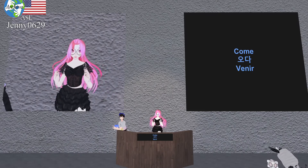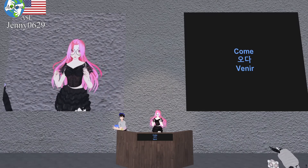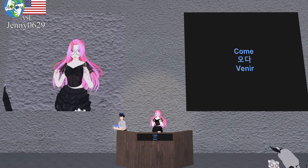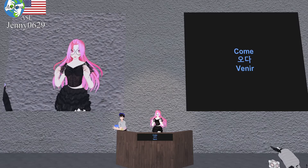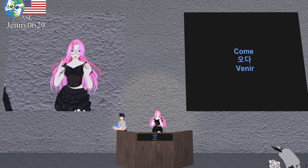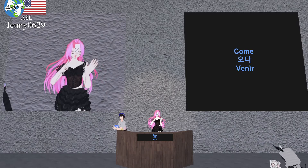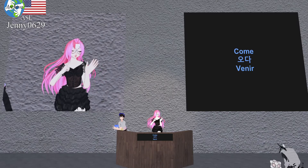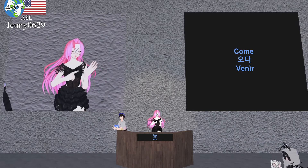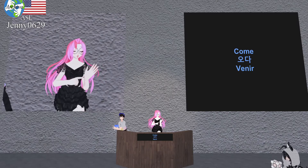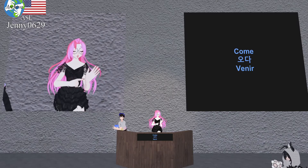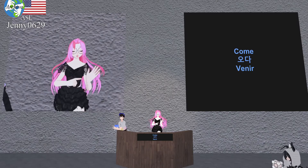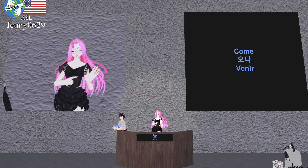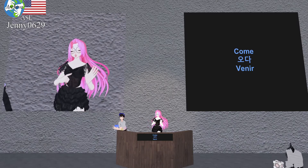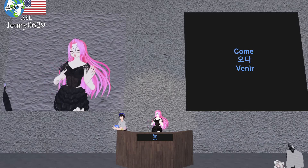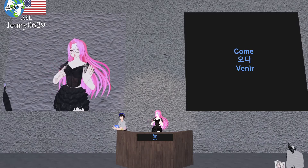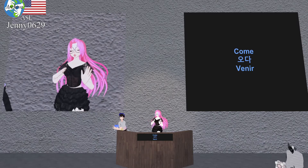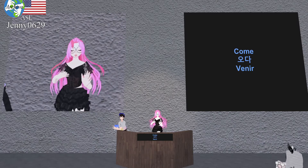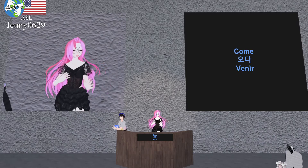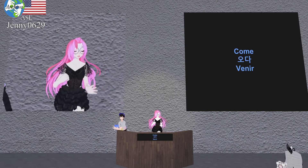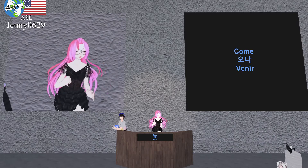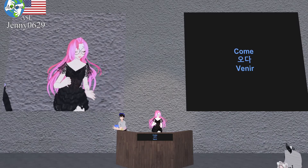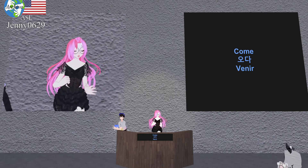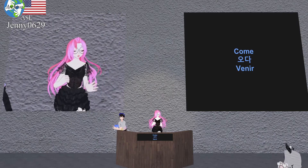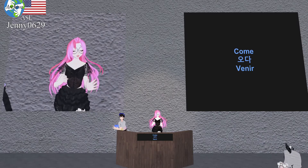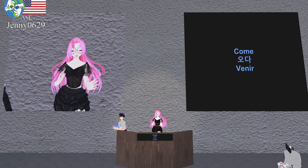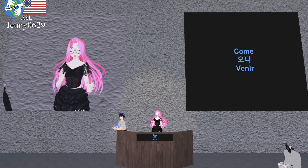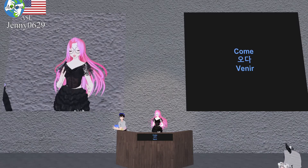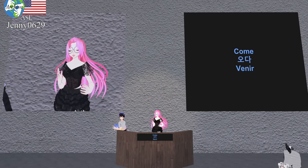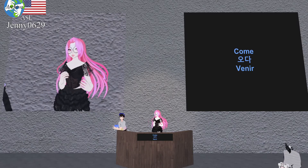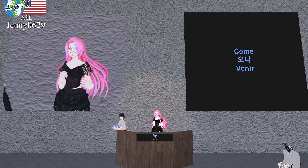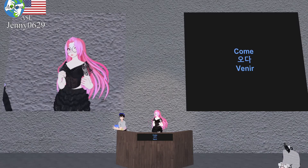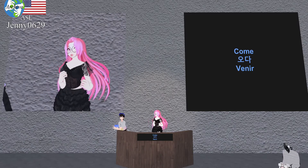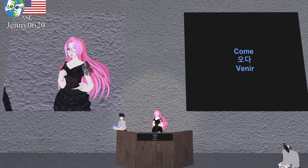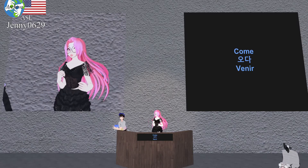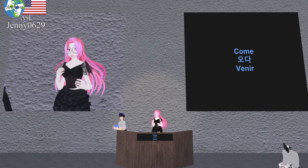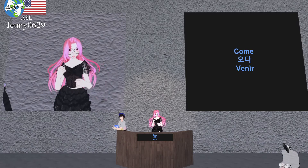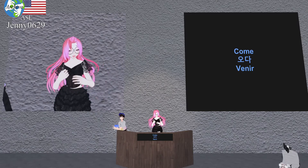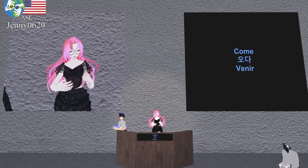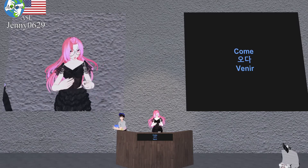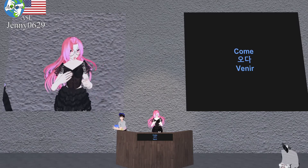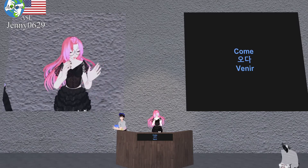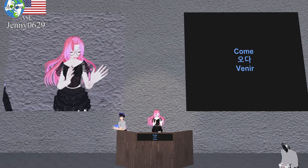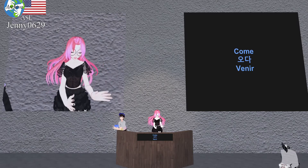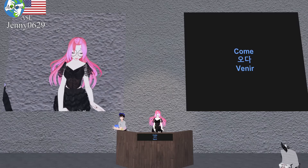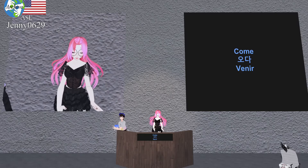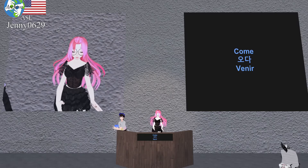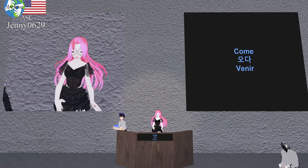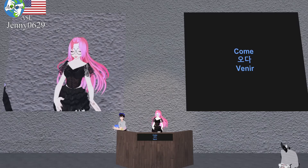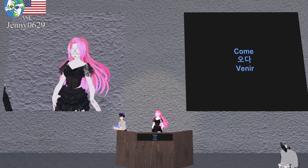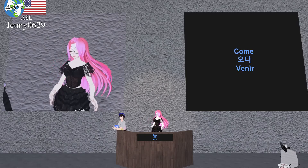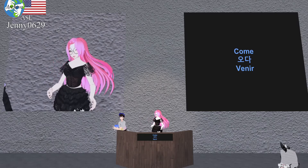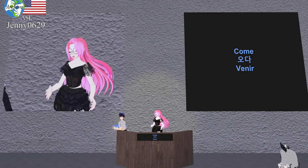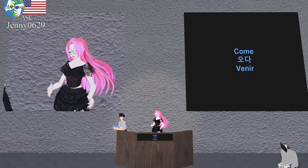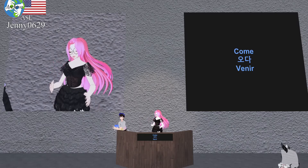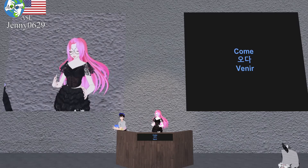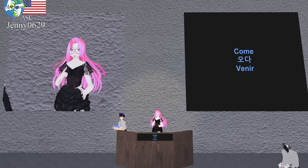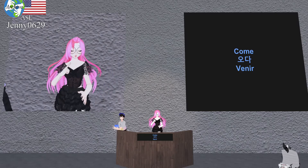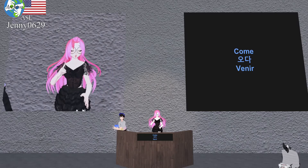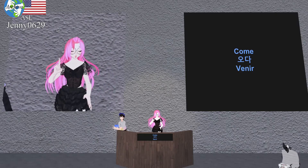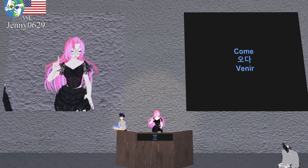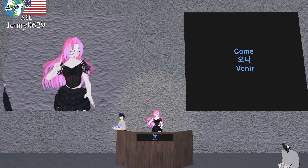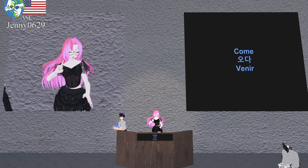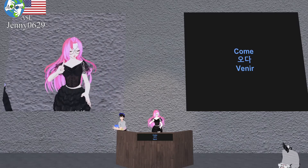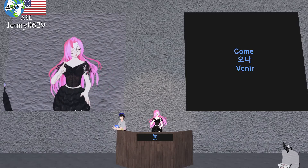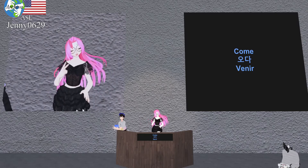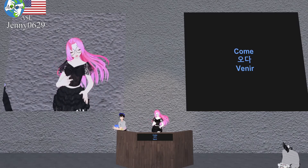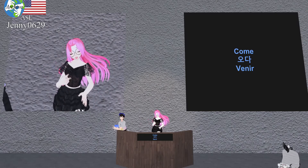something that's noticeable or special or something about this person.